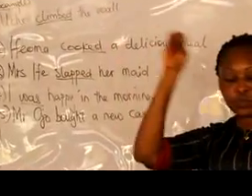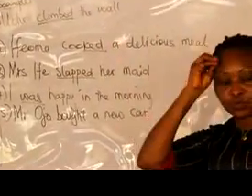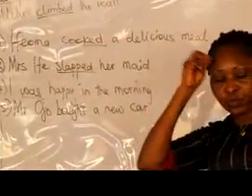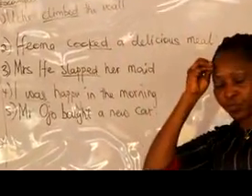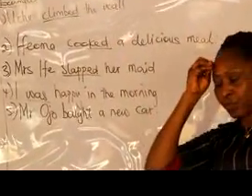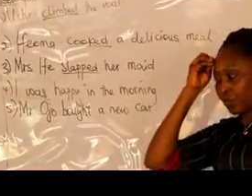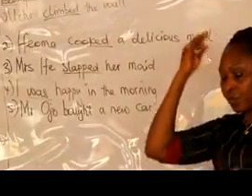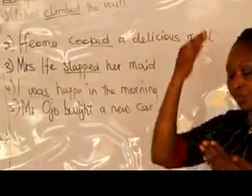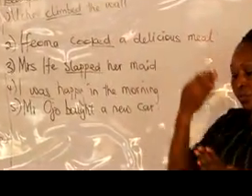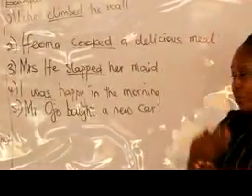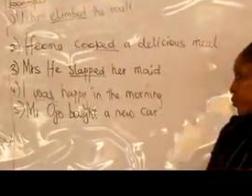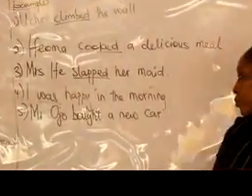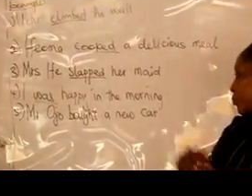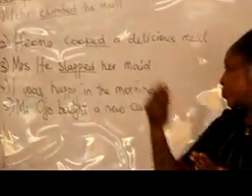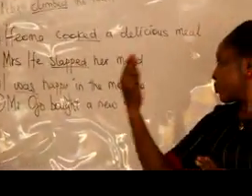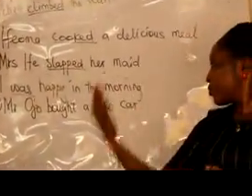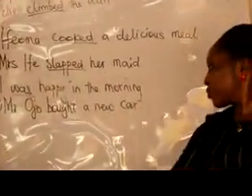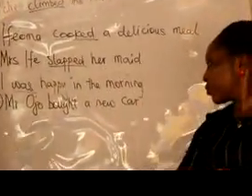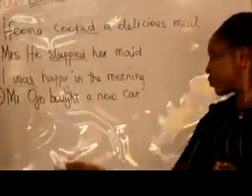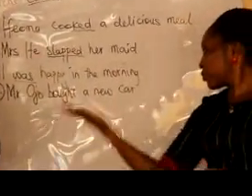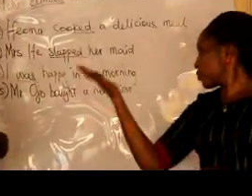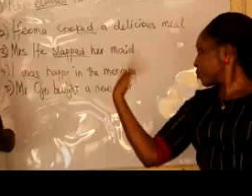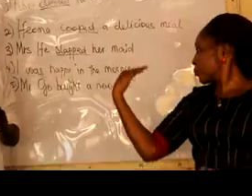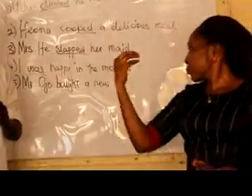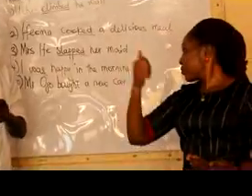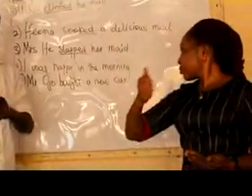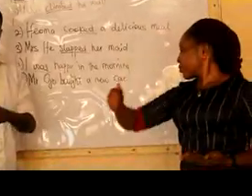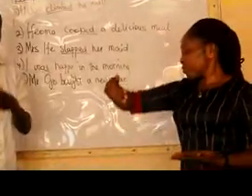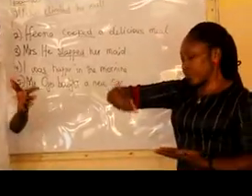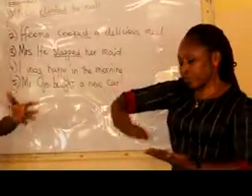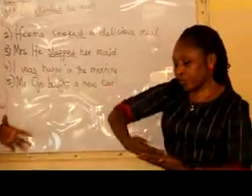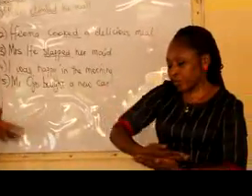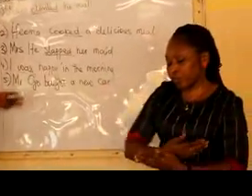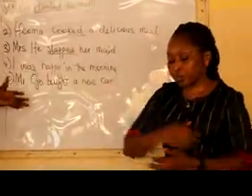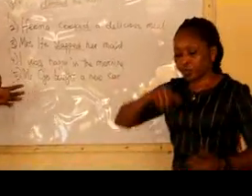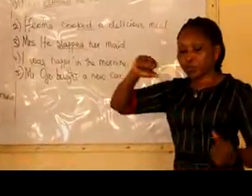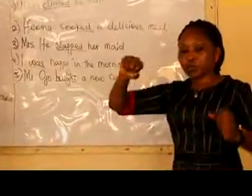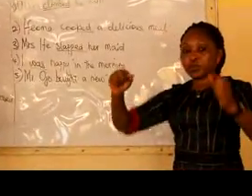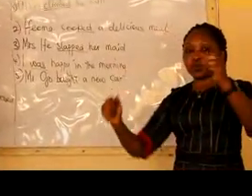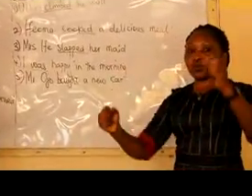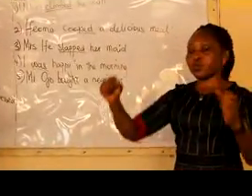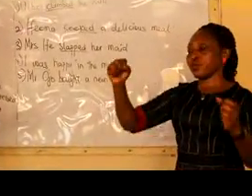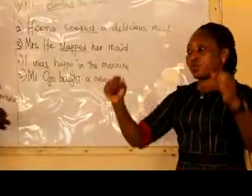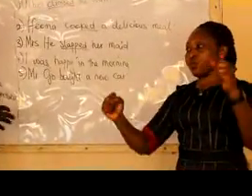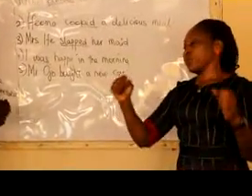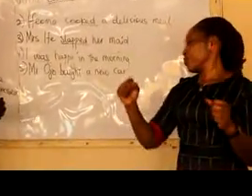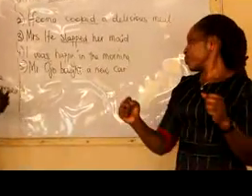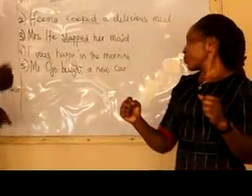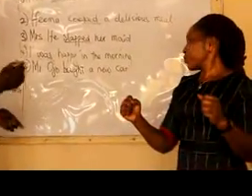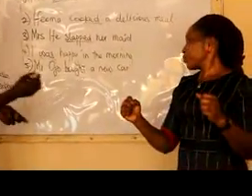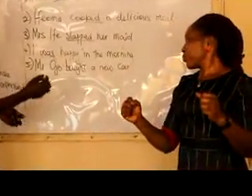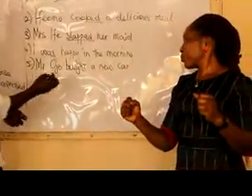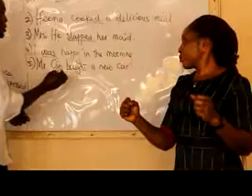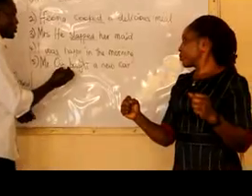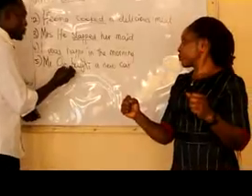car. If I ask you to identify the verb in this sentence,